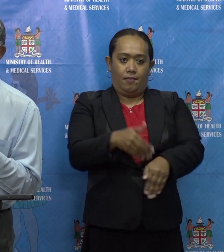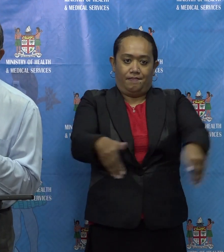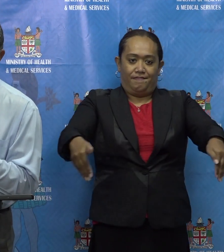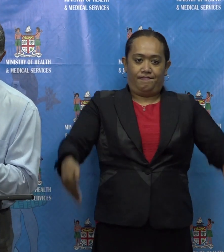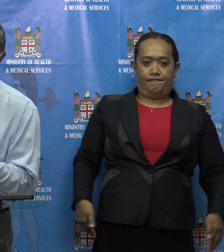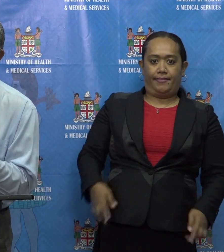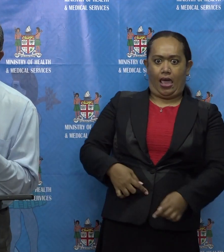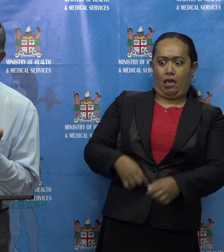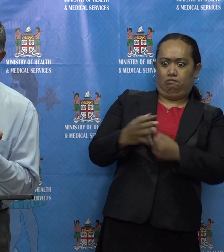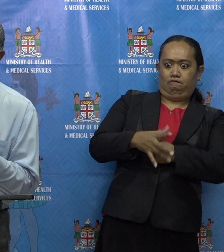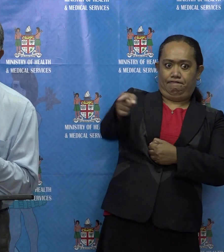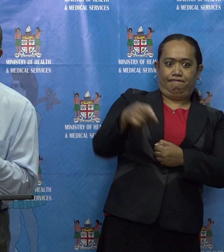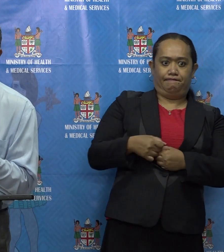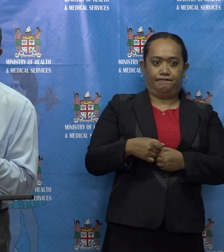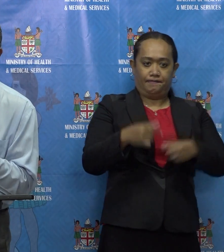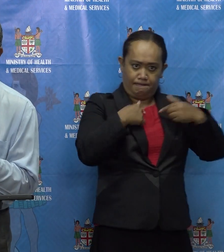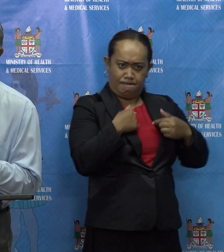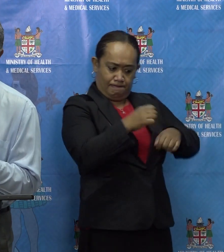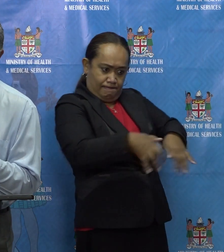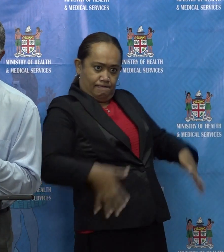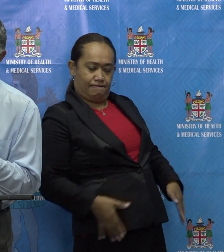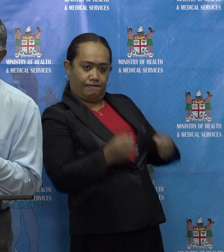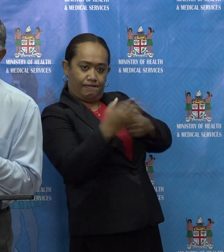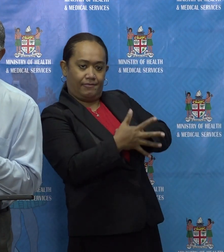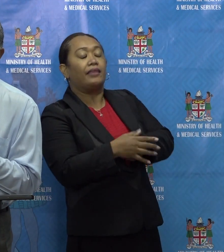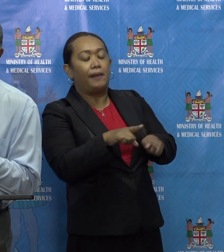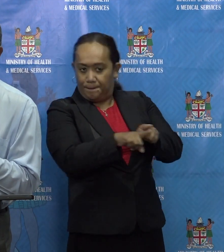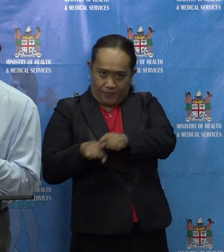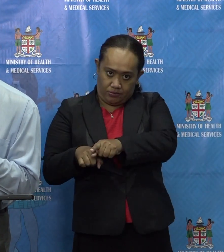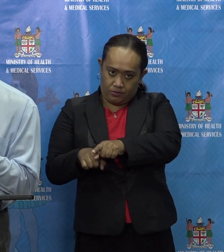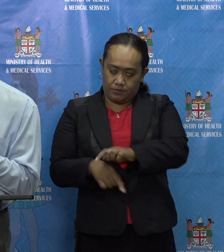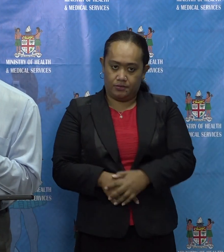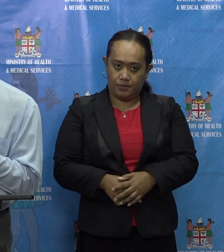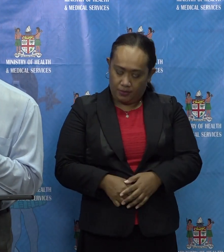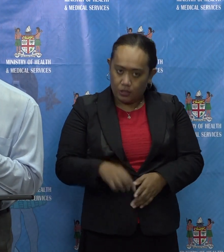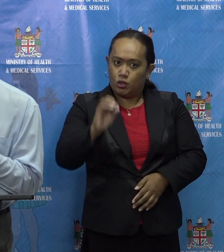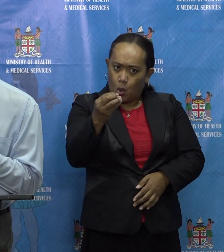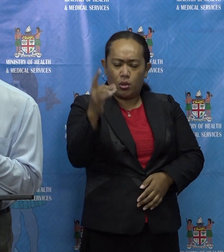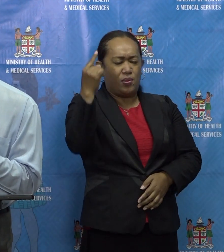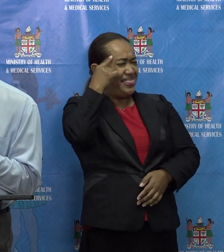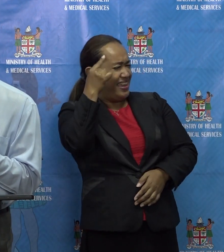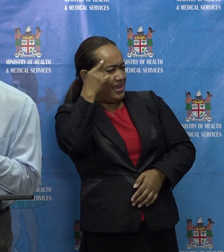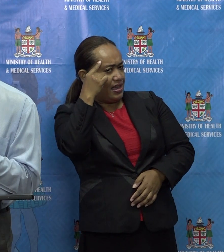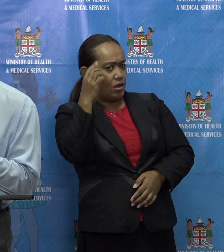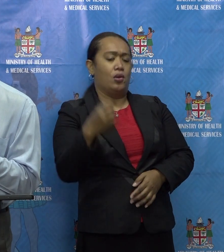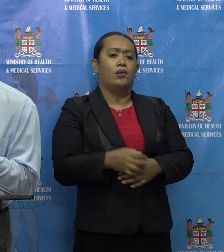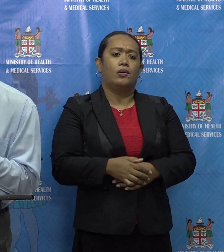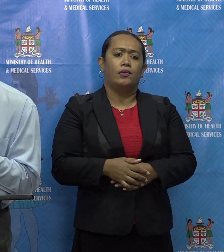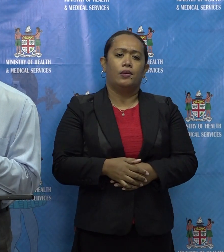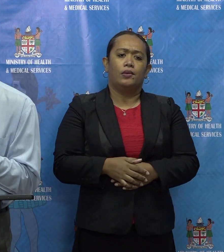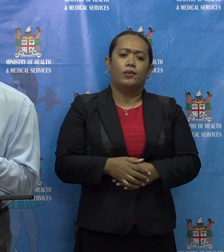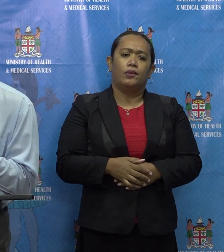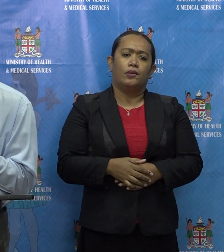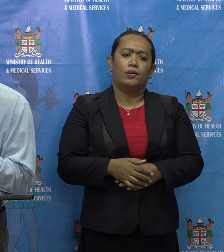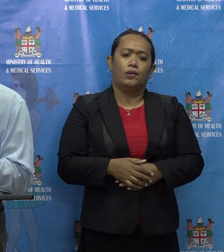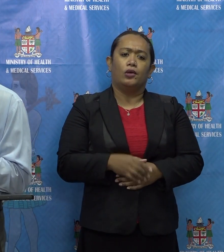safe will stem from that assumption. Now, assuming that we should